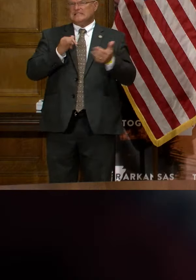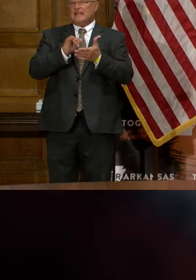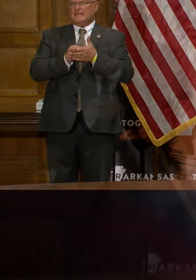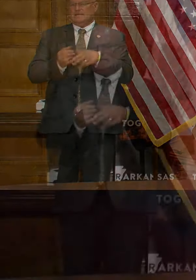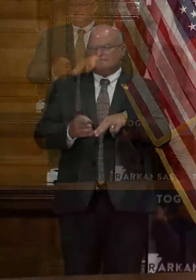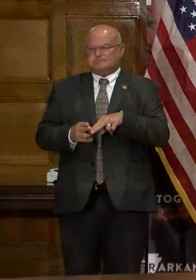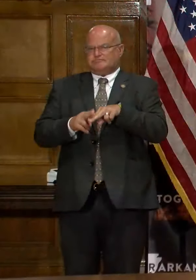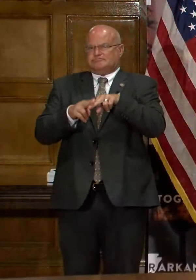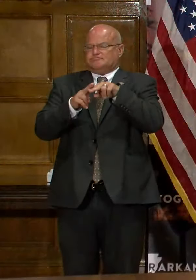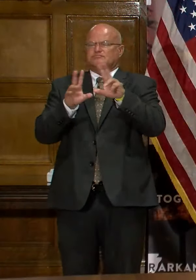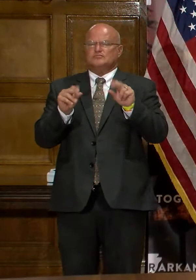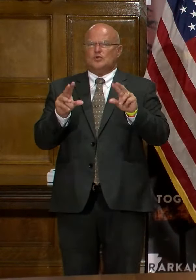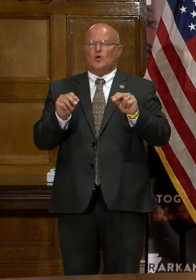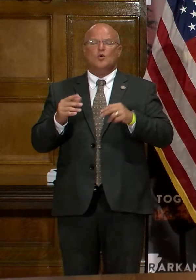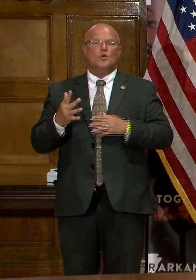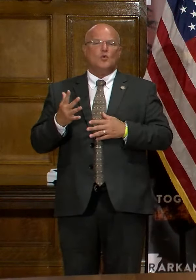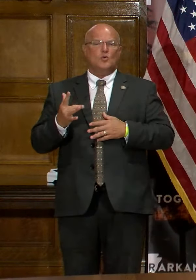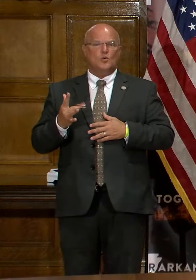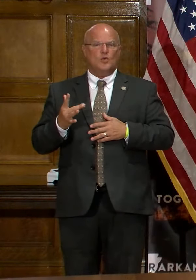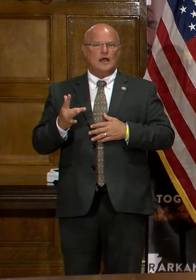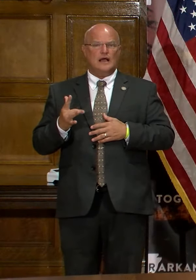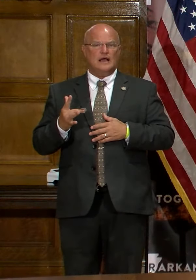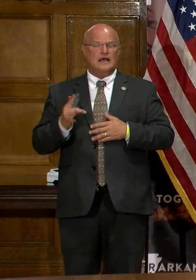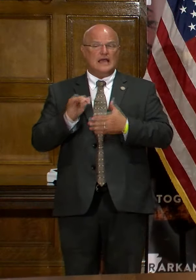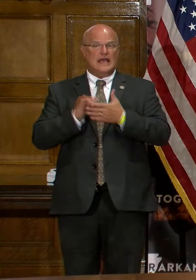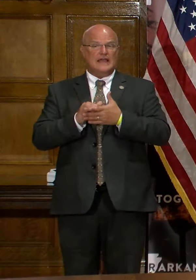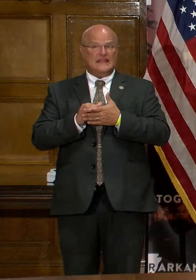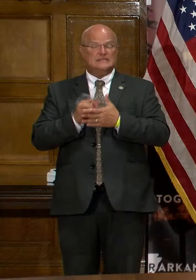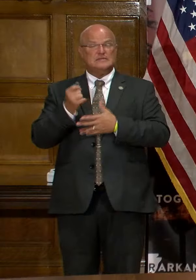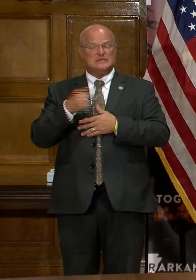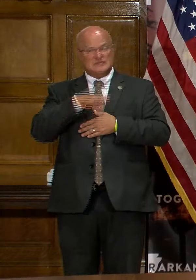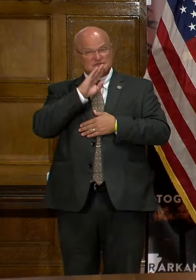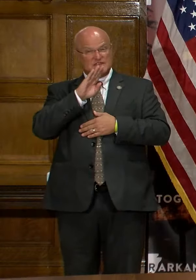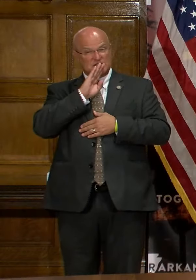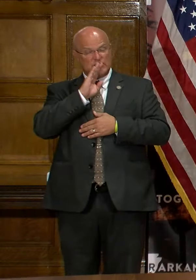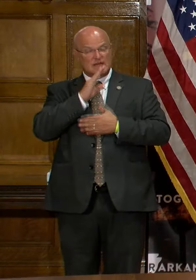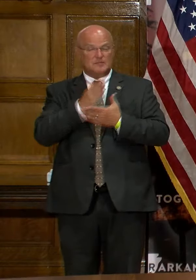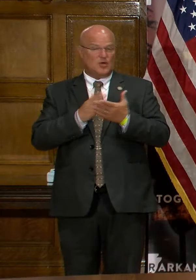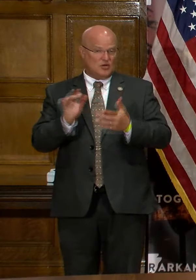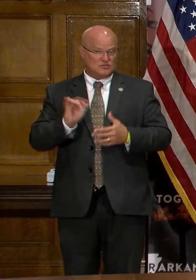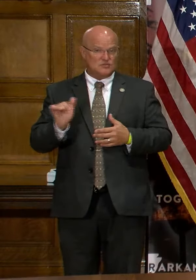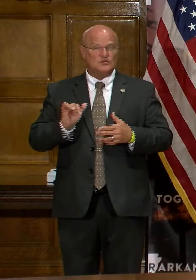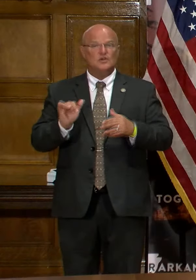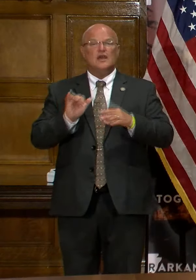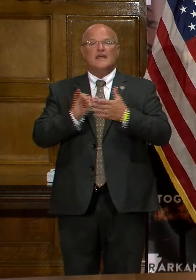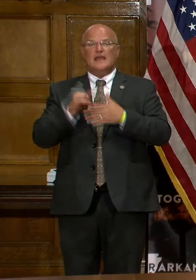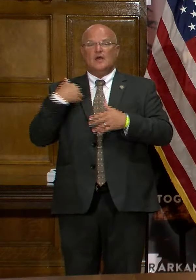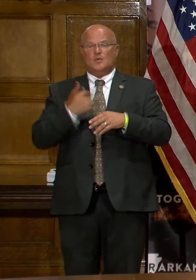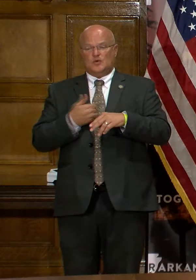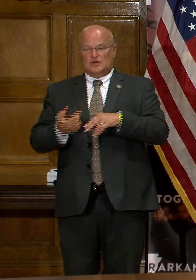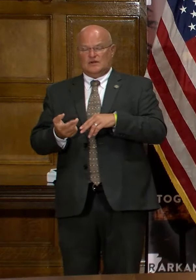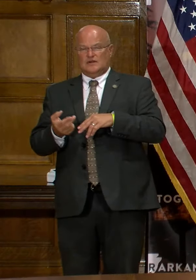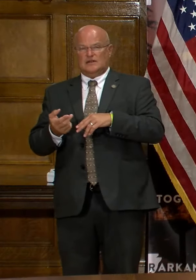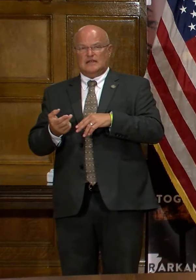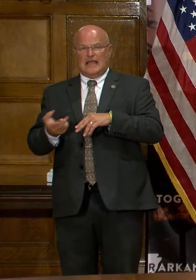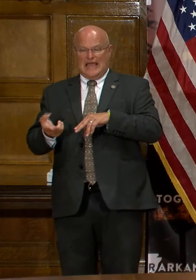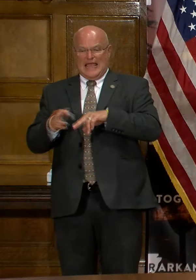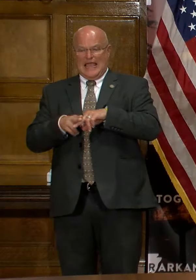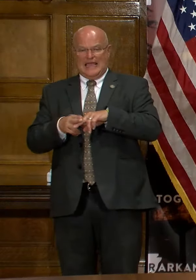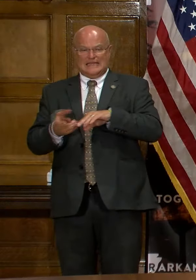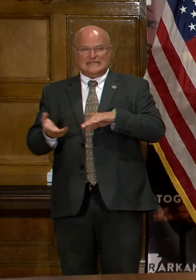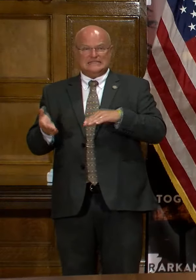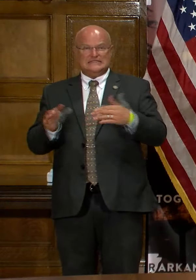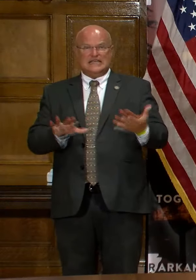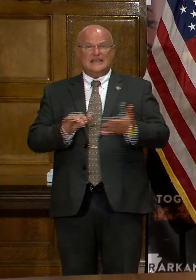they're accelerating because, and that's been a little bit of the frustrating part, that we're adding deaths